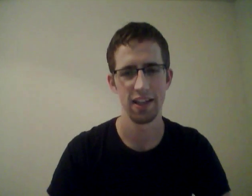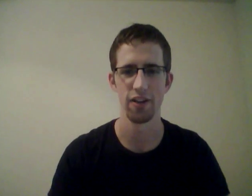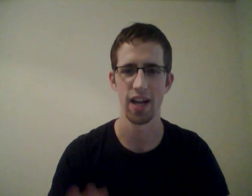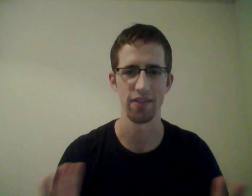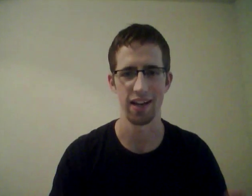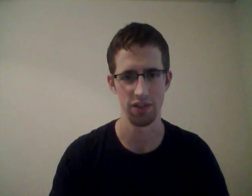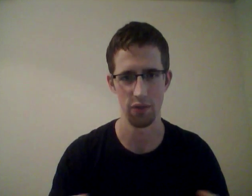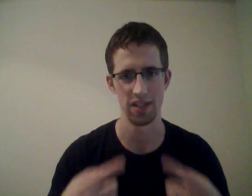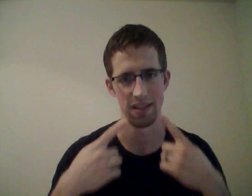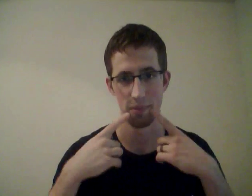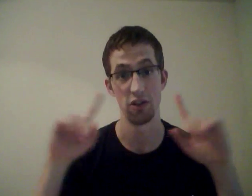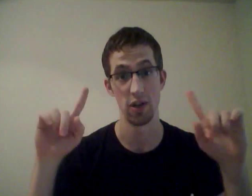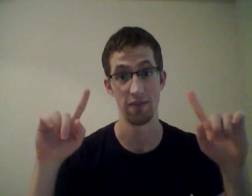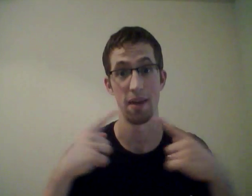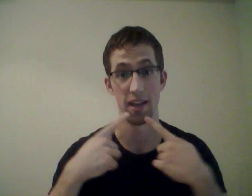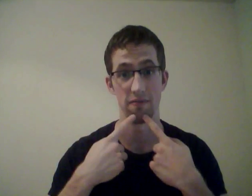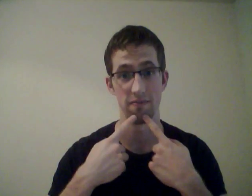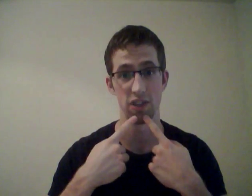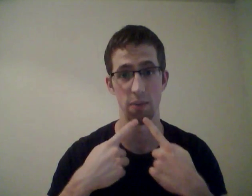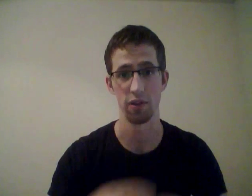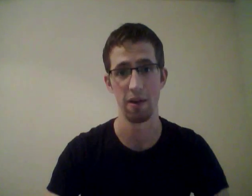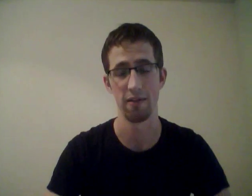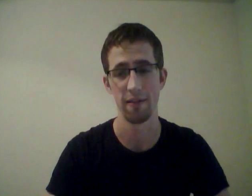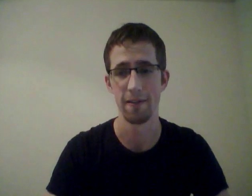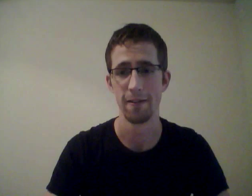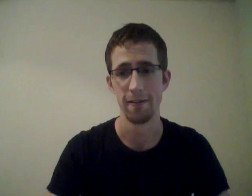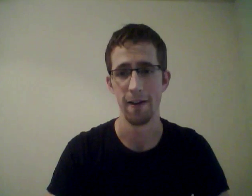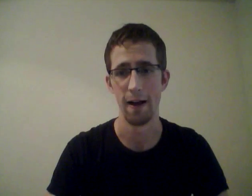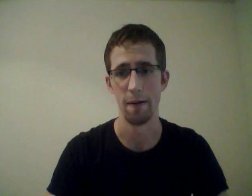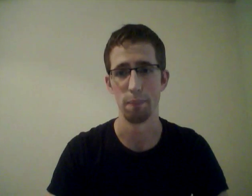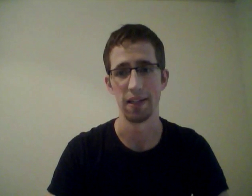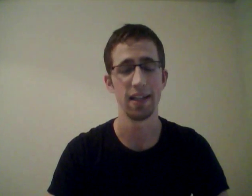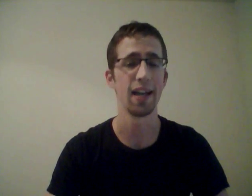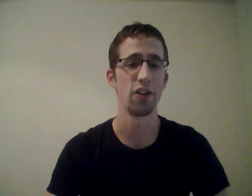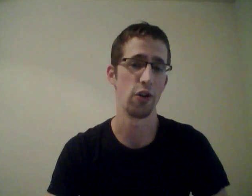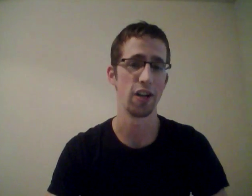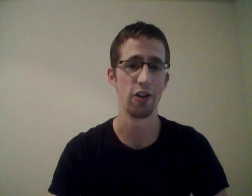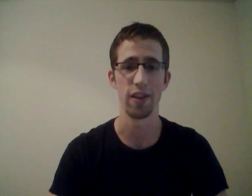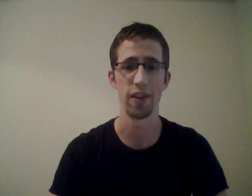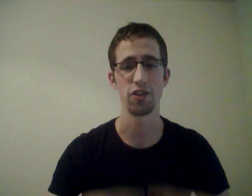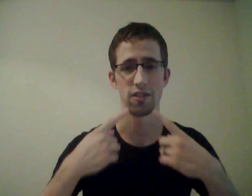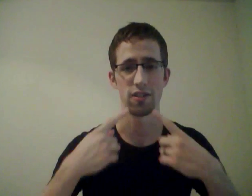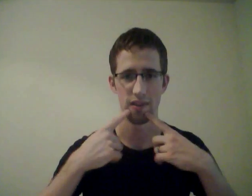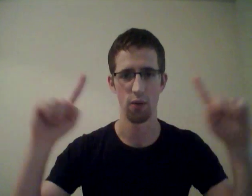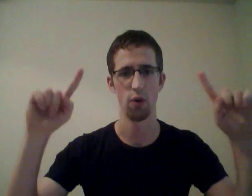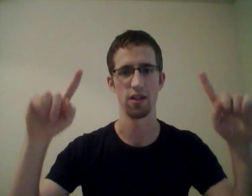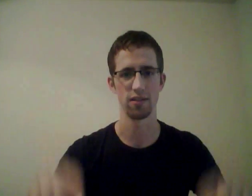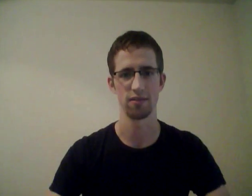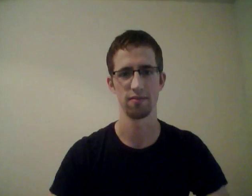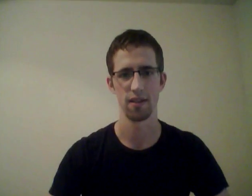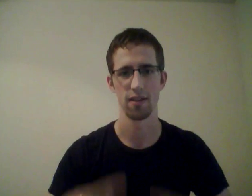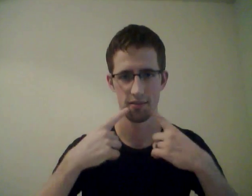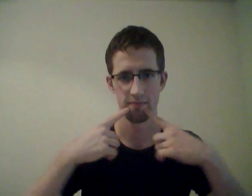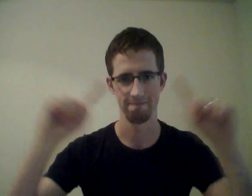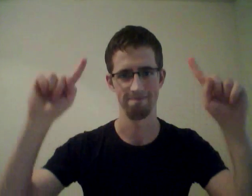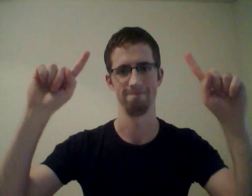don't have to actually voice it, but you do have to make the shape with your mouth. But again, don't need to know that, just it works.